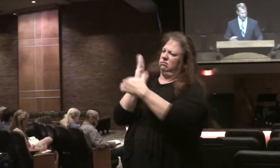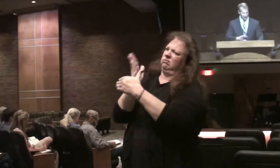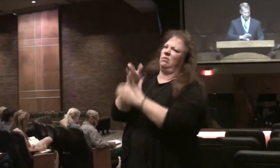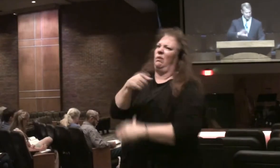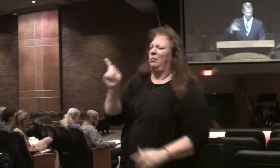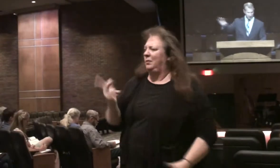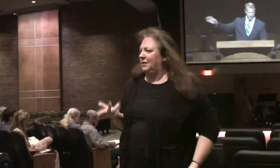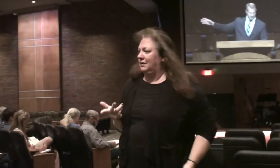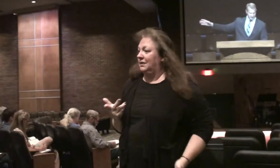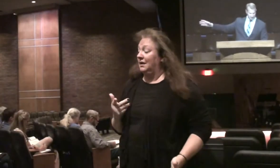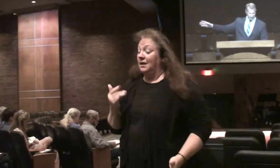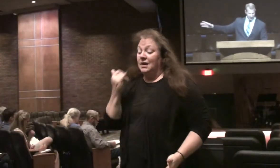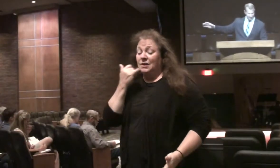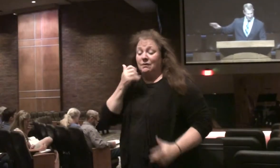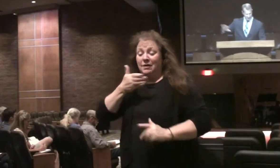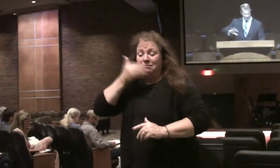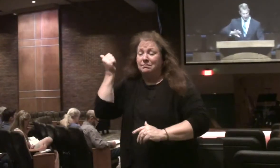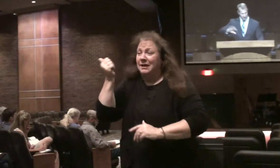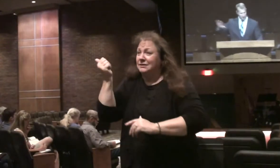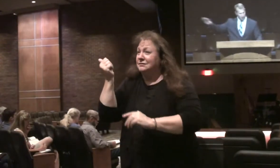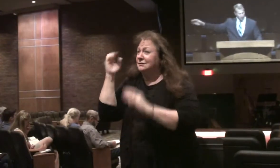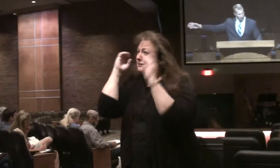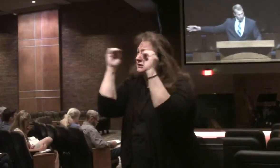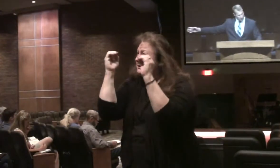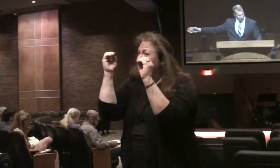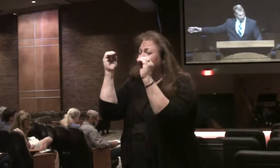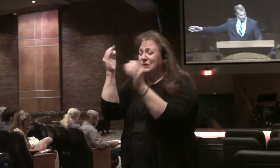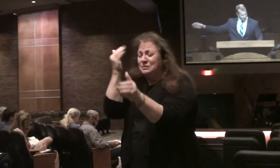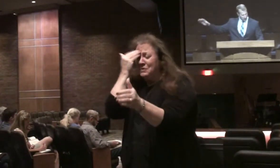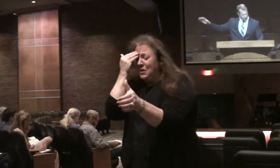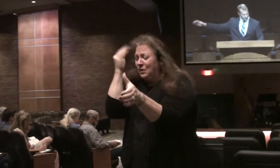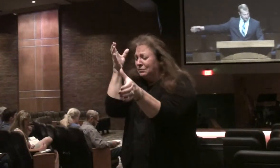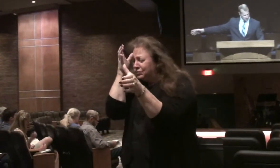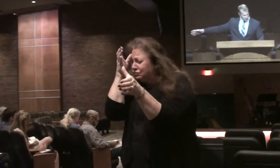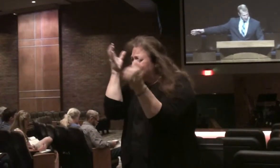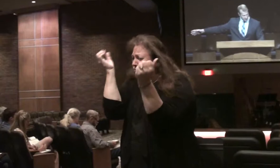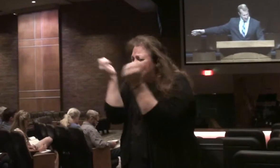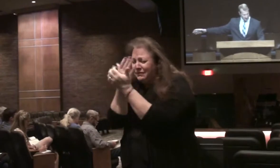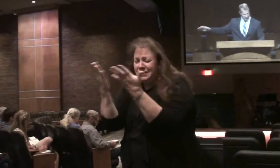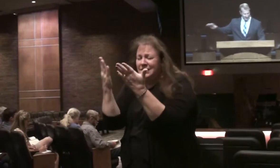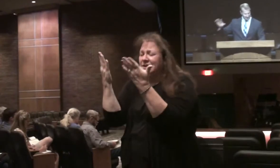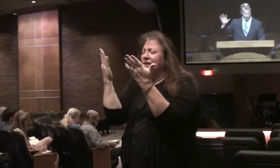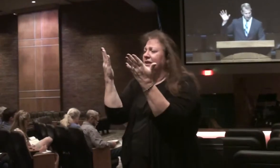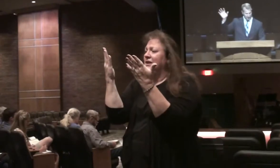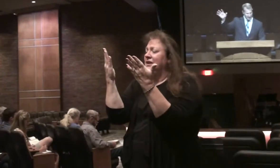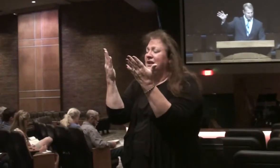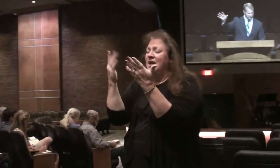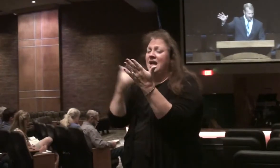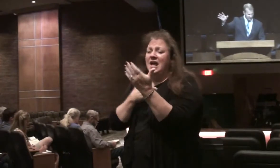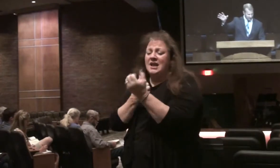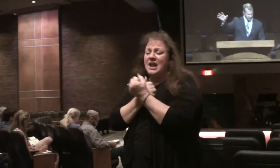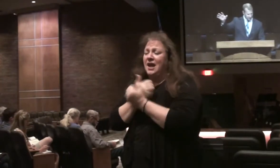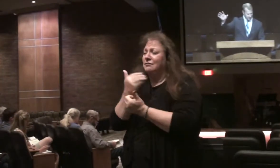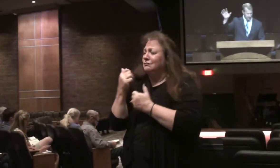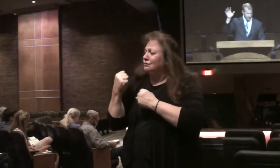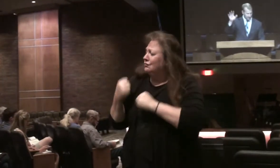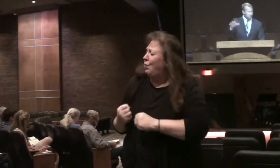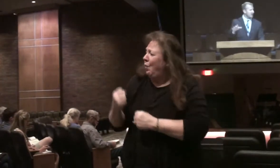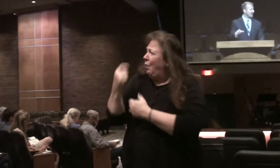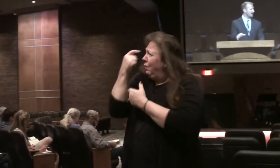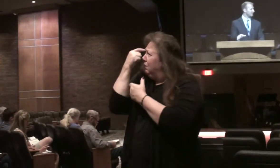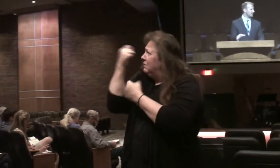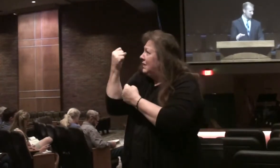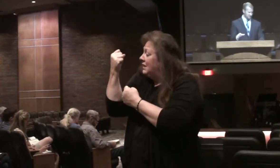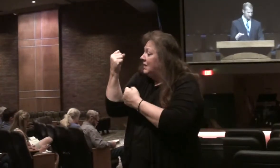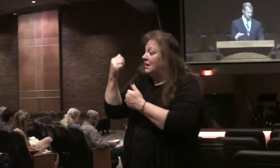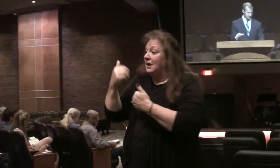if you have the greatest gift of prophecy, know all knowledge and all mysteries, and have the greatest faith, and yet do